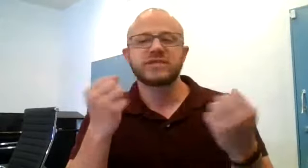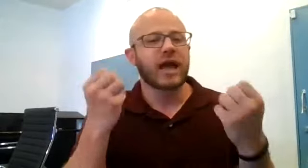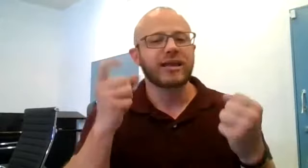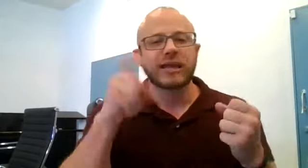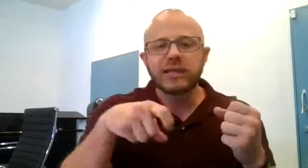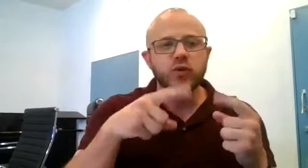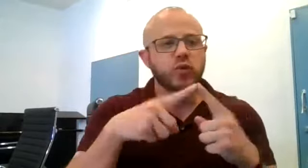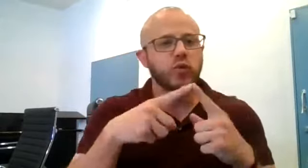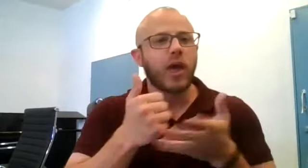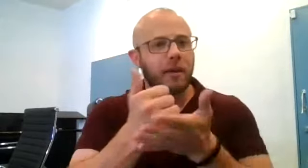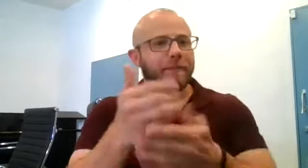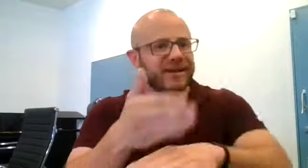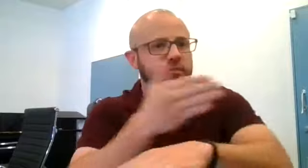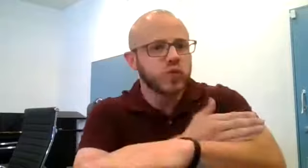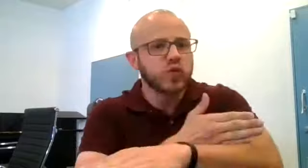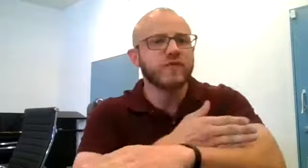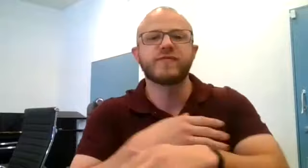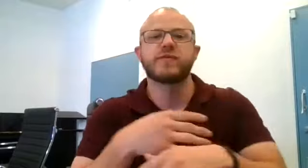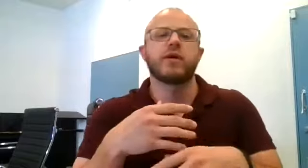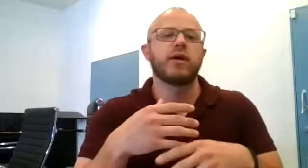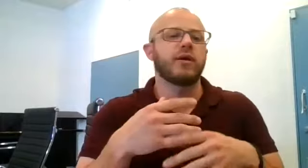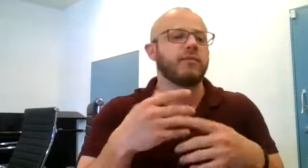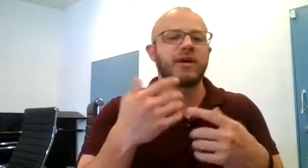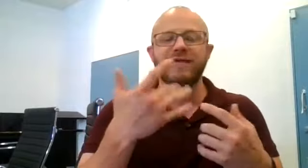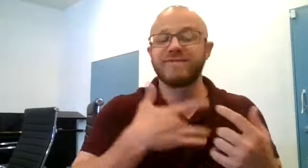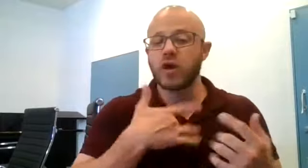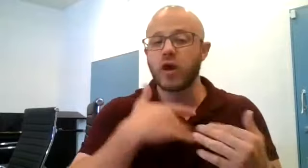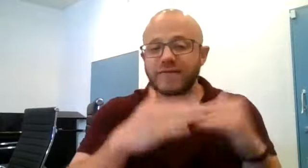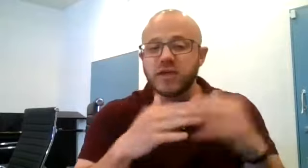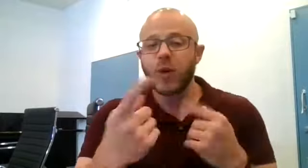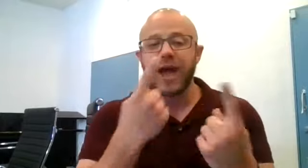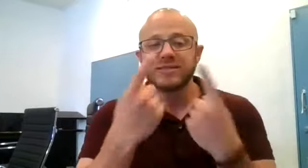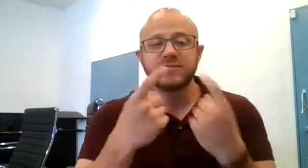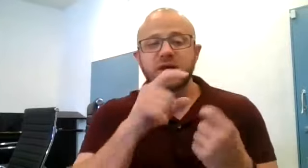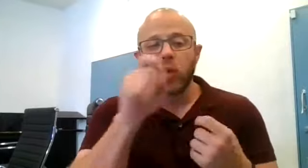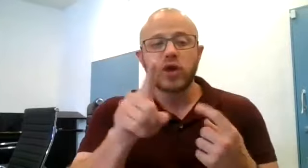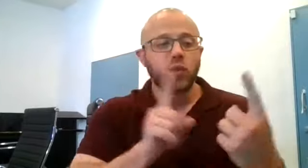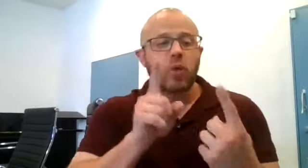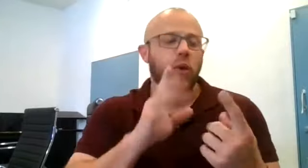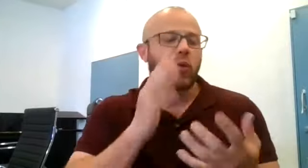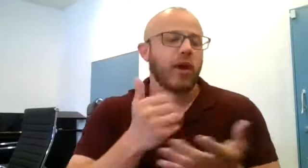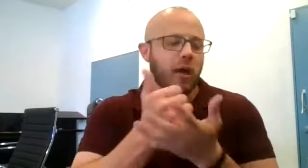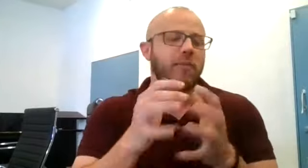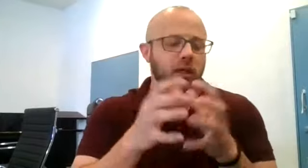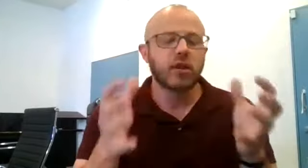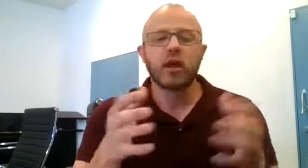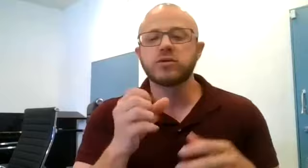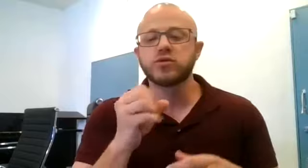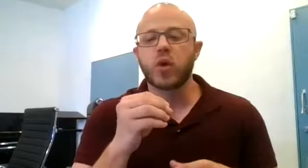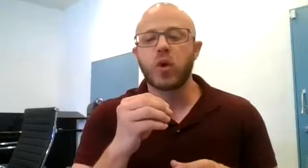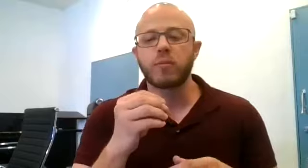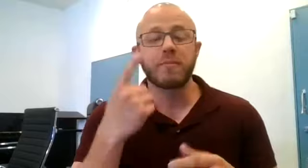week. See any signs you need or any help with improving. If you have any